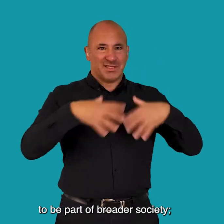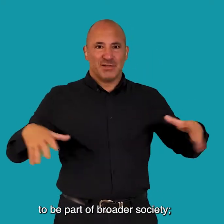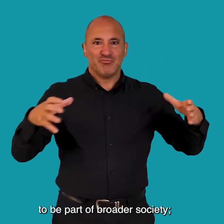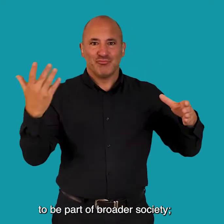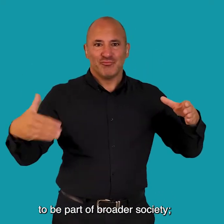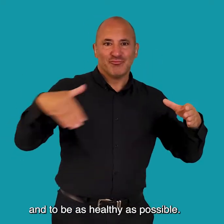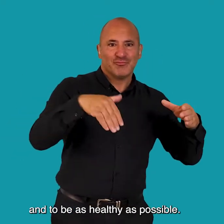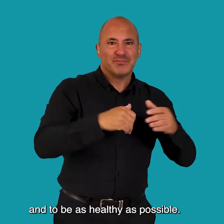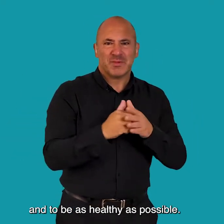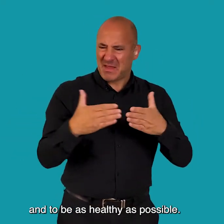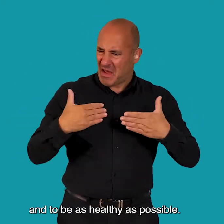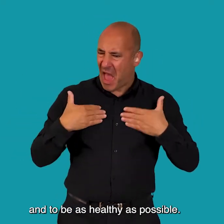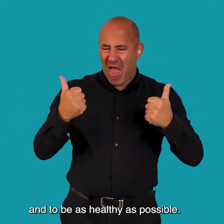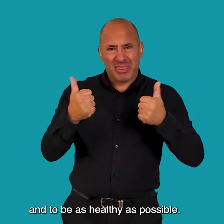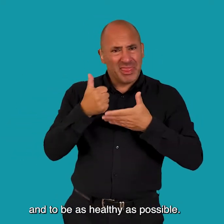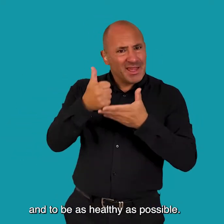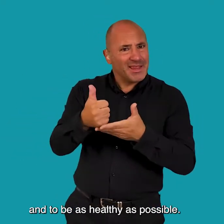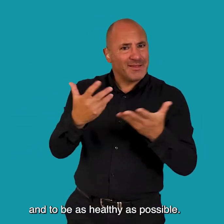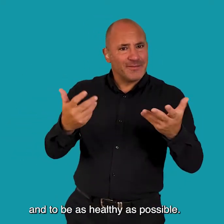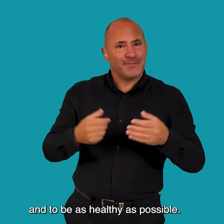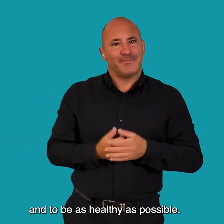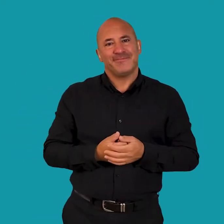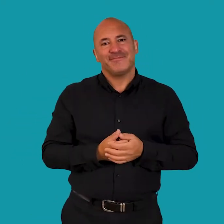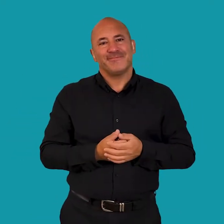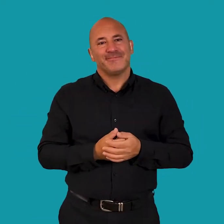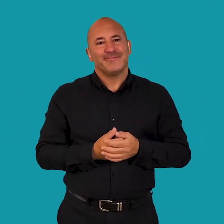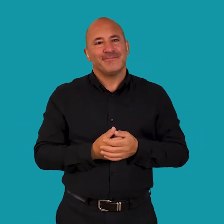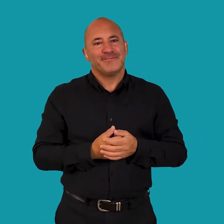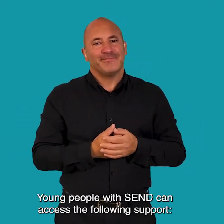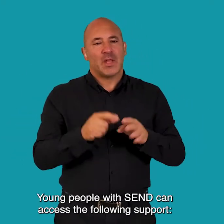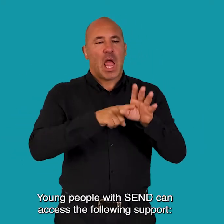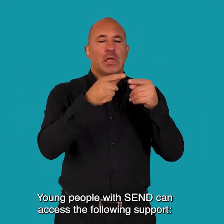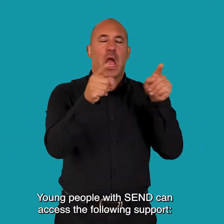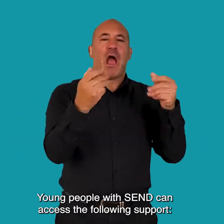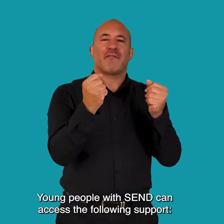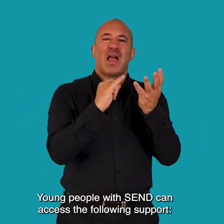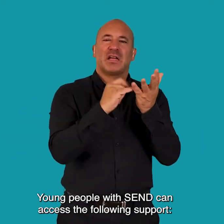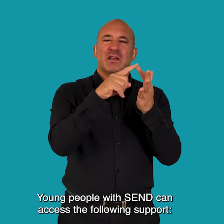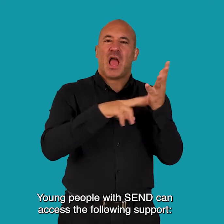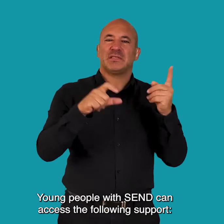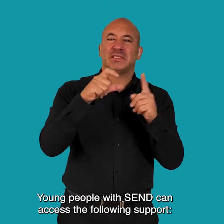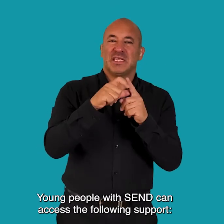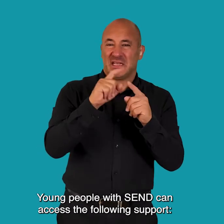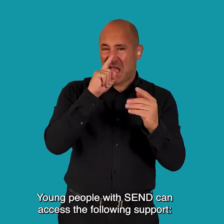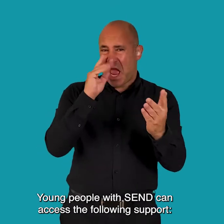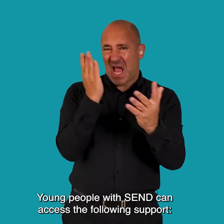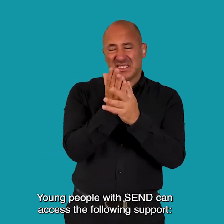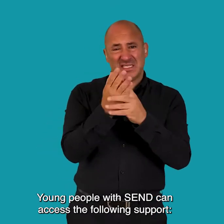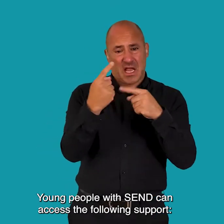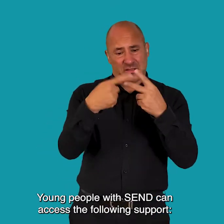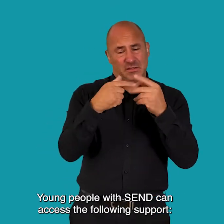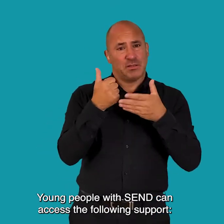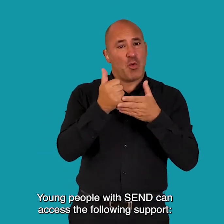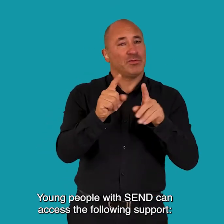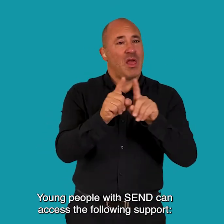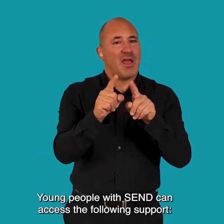society, and to be as healthy as possible. Young people with SEND can access the following support.